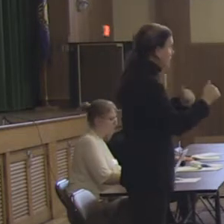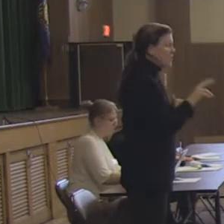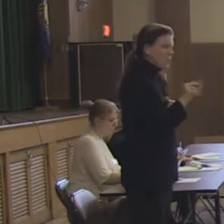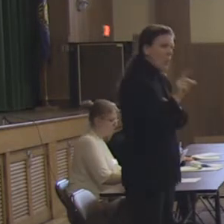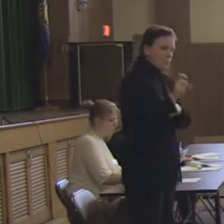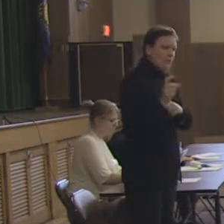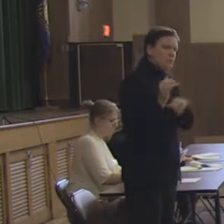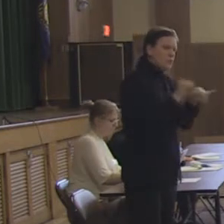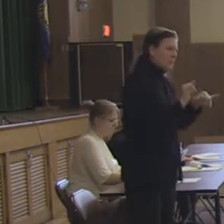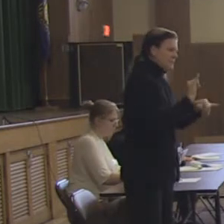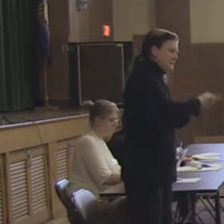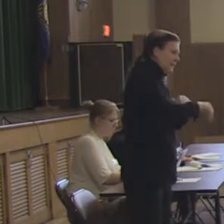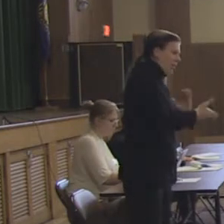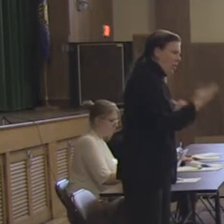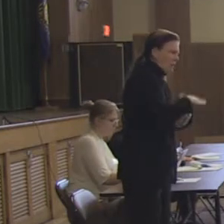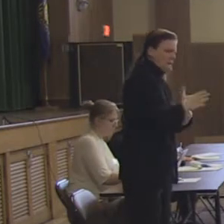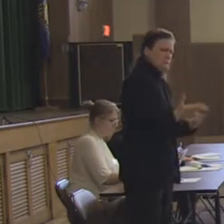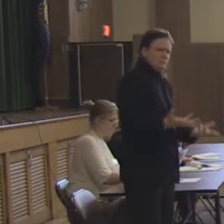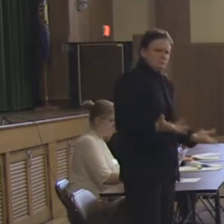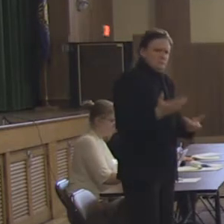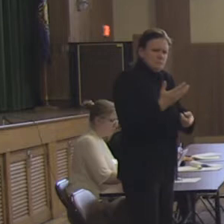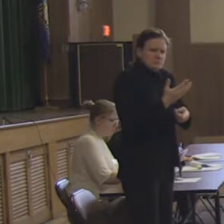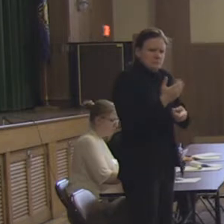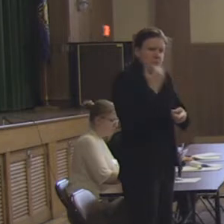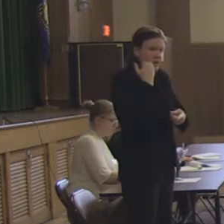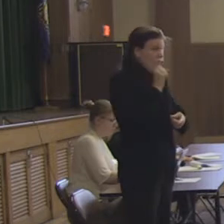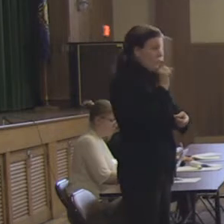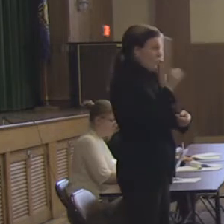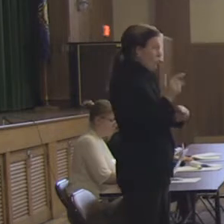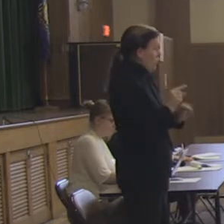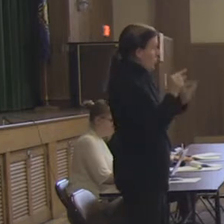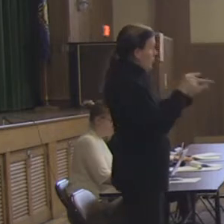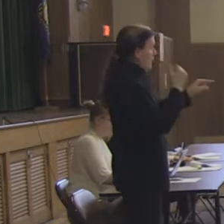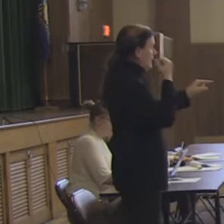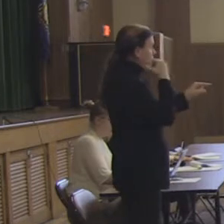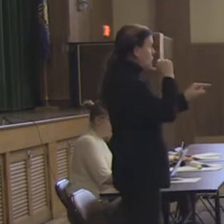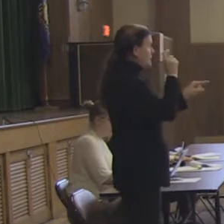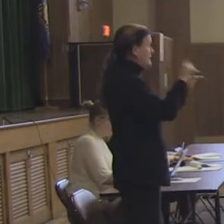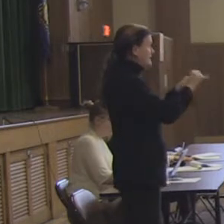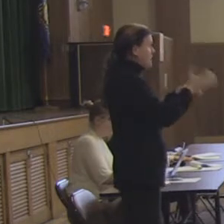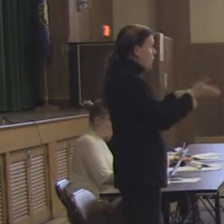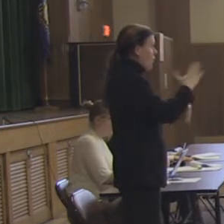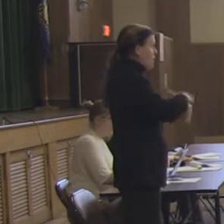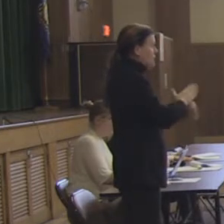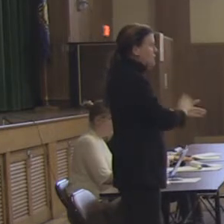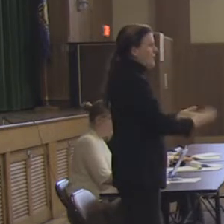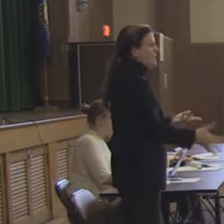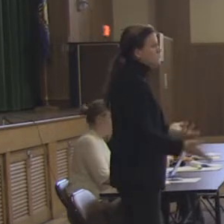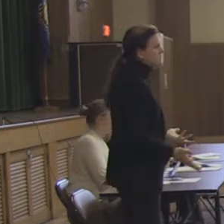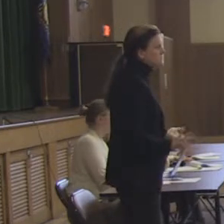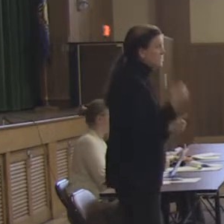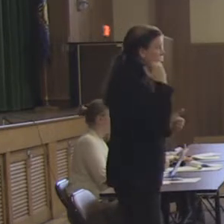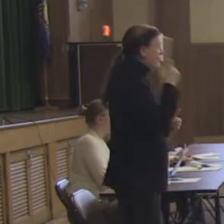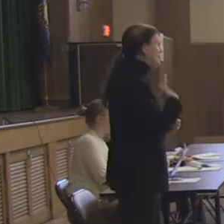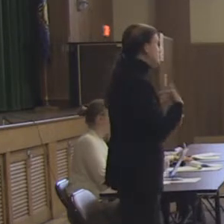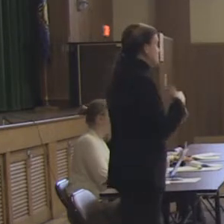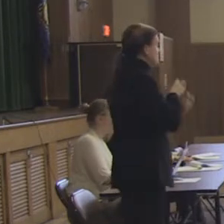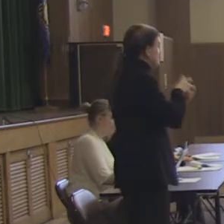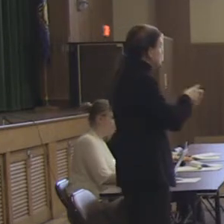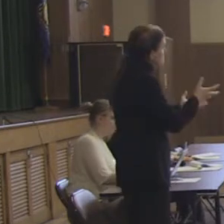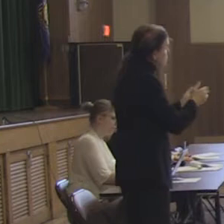it would be great to have someone to be able to go there if you don't need to stay there all day. Right. If you just need to talk to